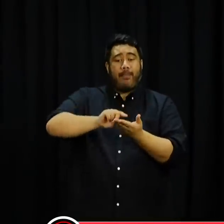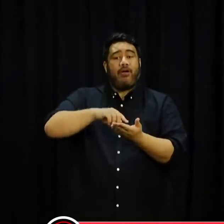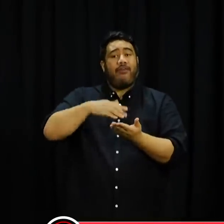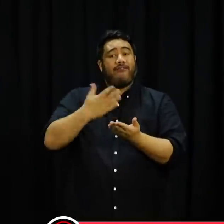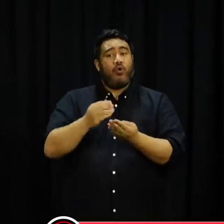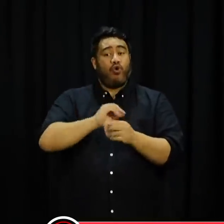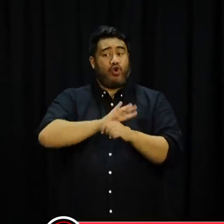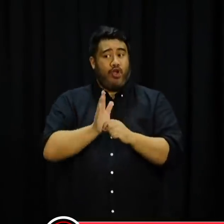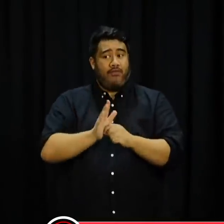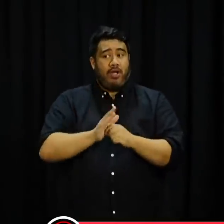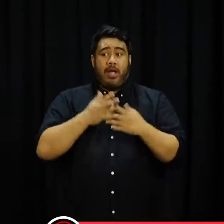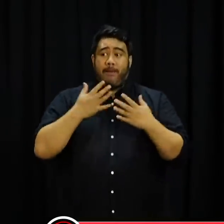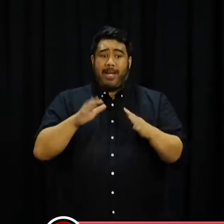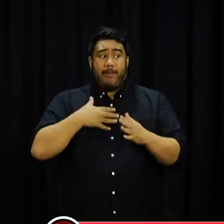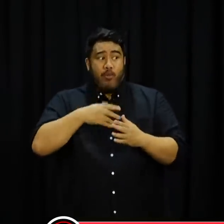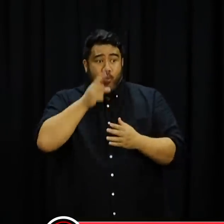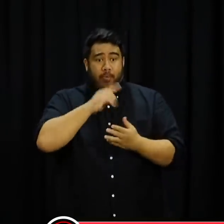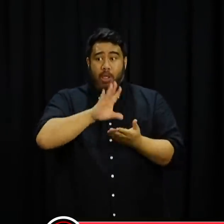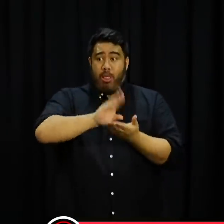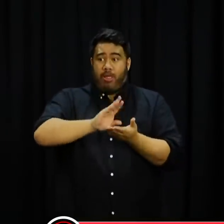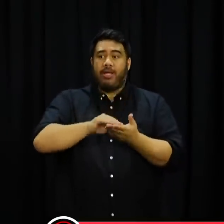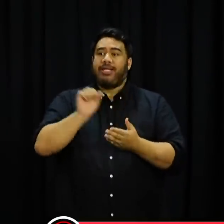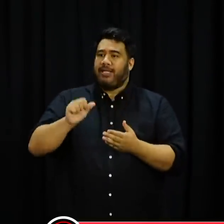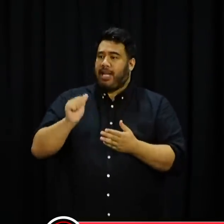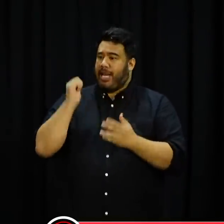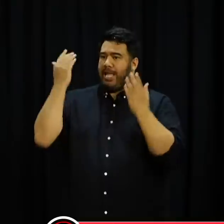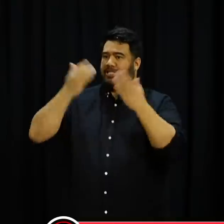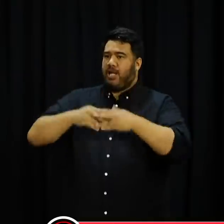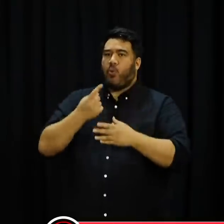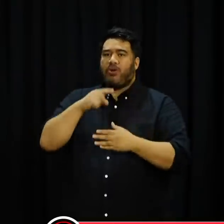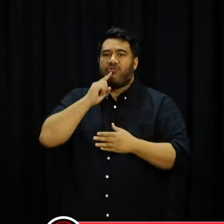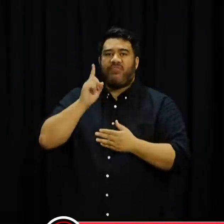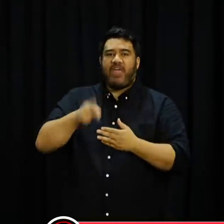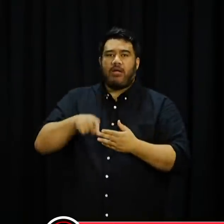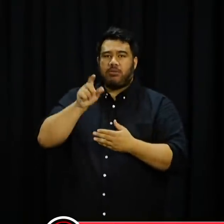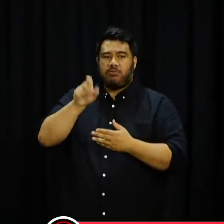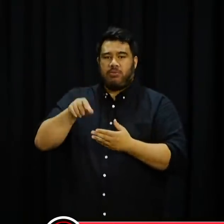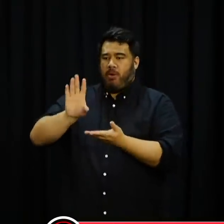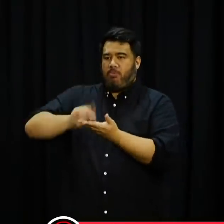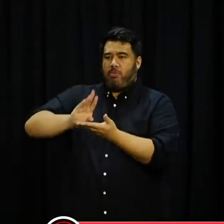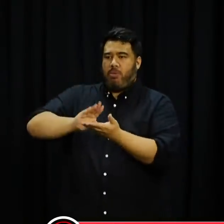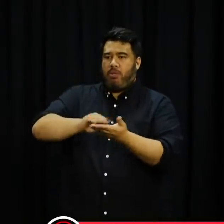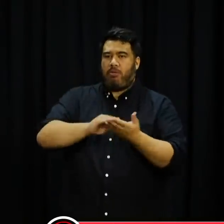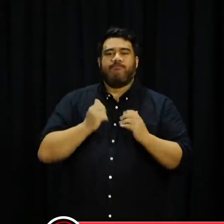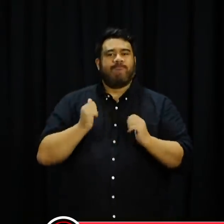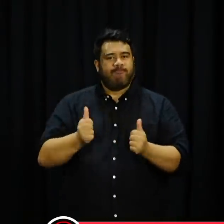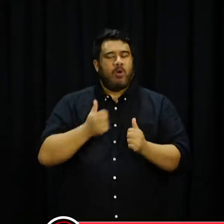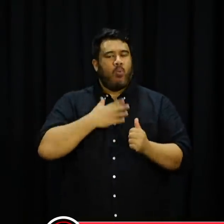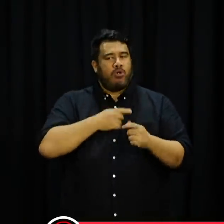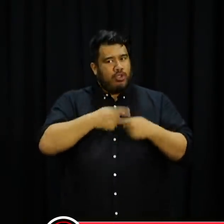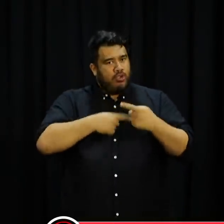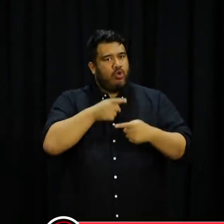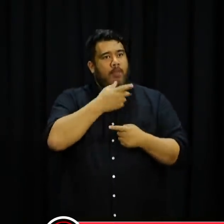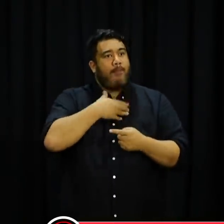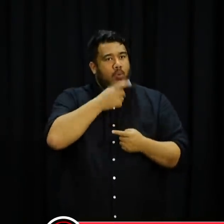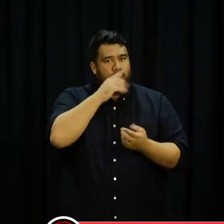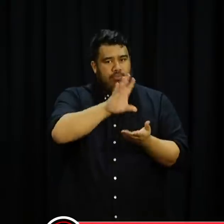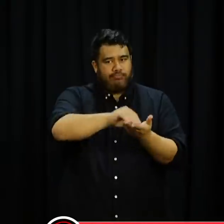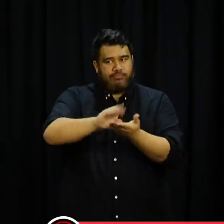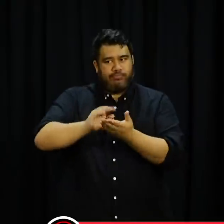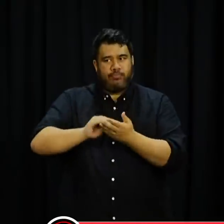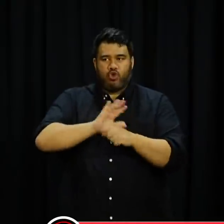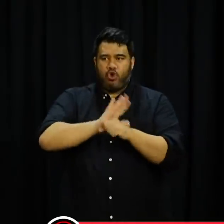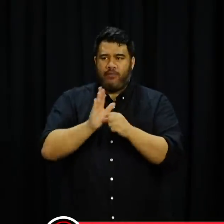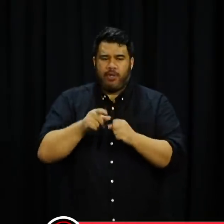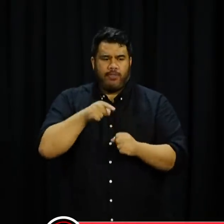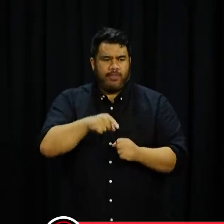heard this morning that there had been 100,000 downloads overnight. Very pleasing. I'd love that to continue. This will be a really helpful tool,